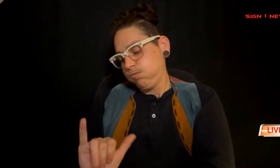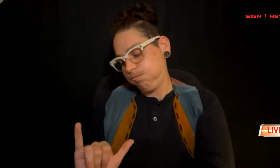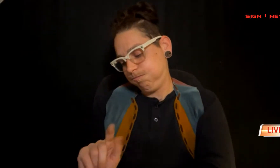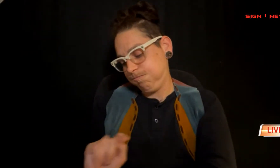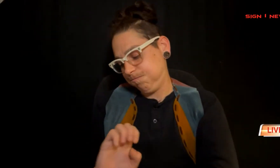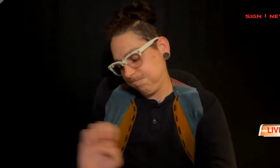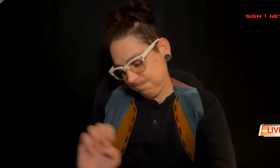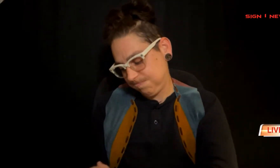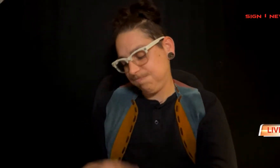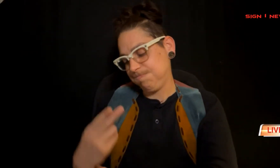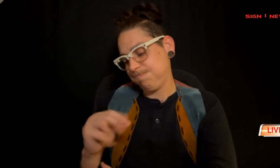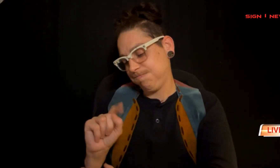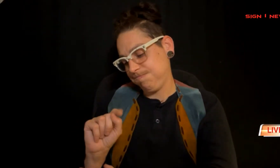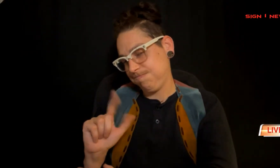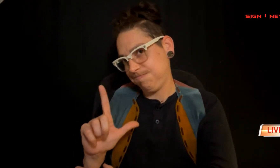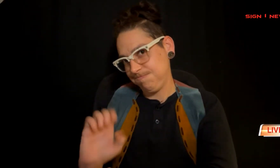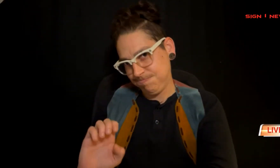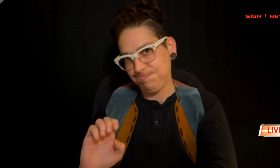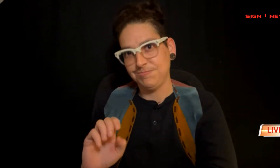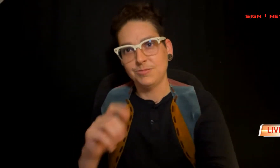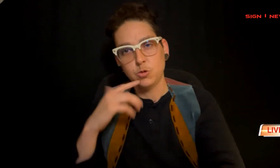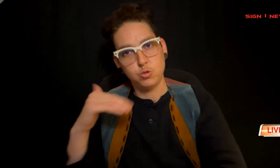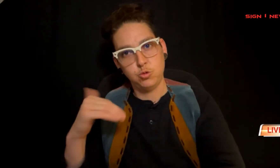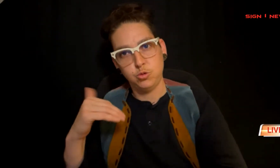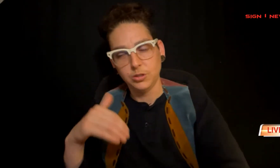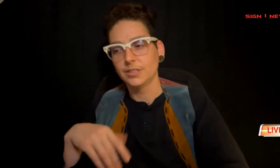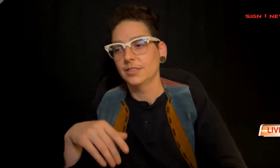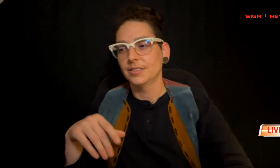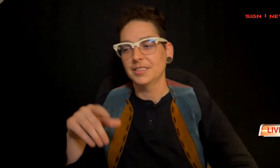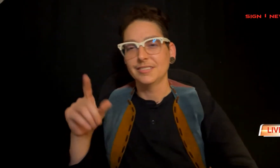I think it's Kaylee Hoddle. I think that's her name.